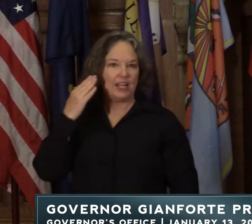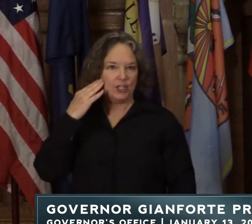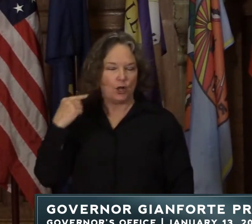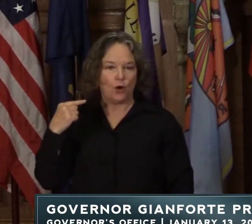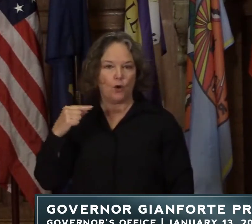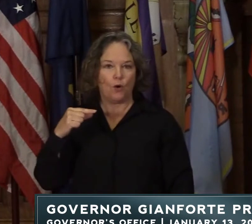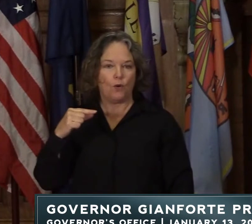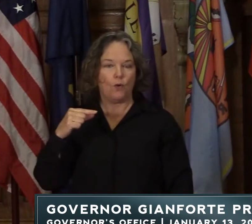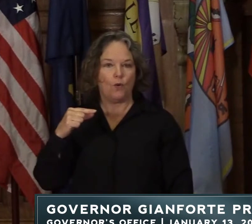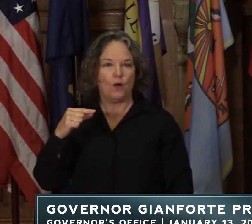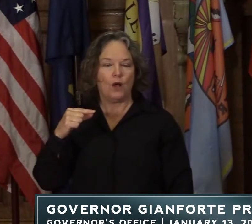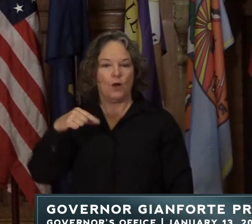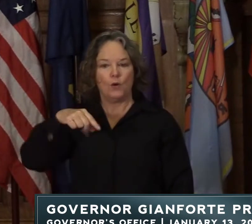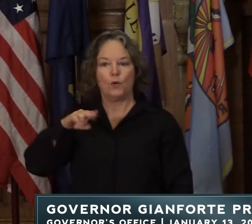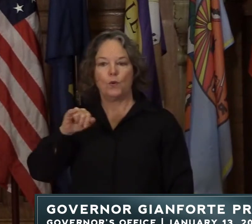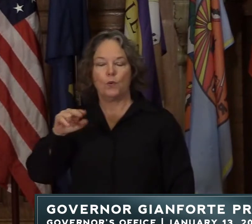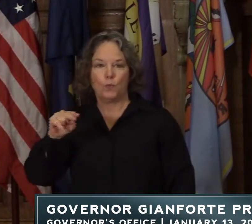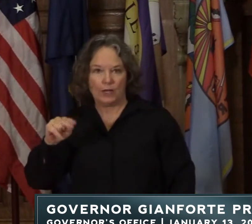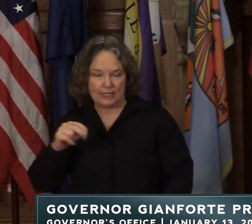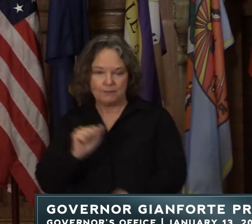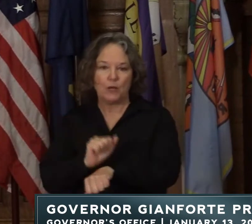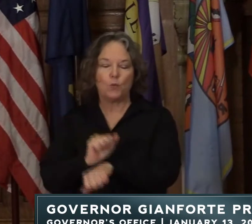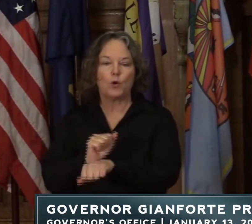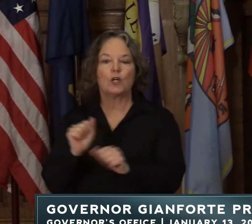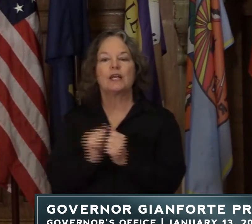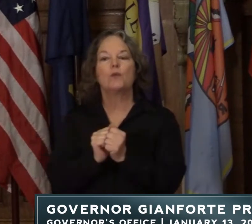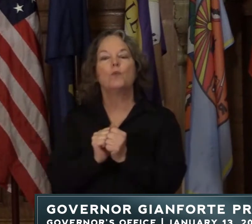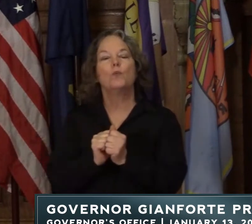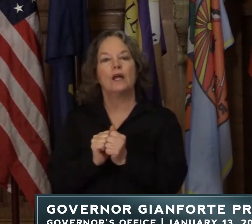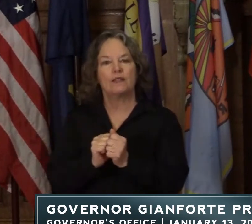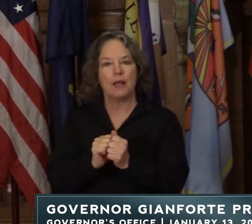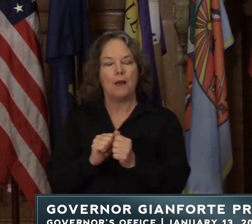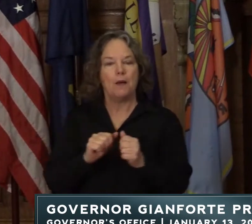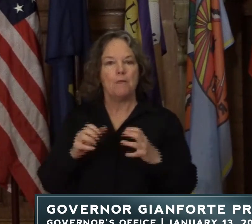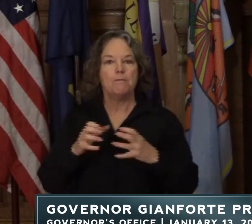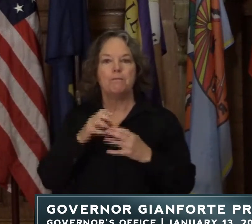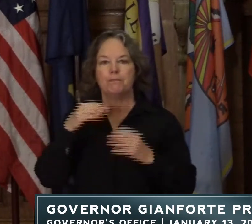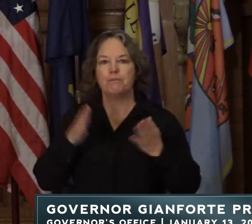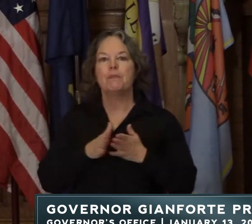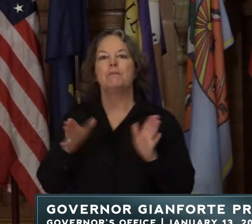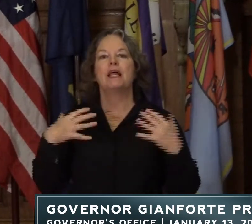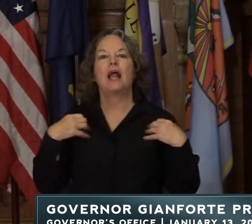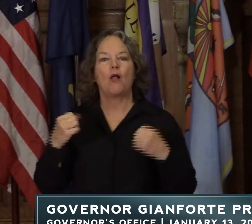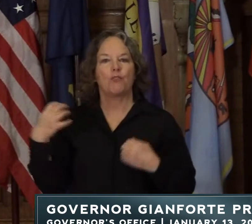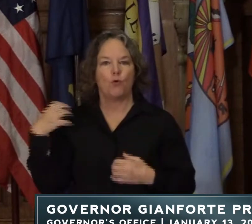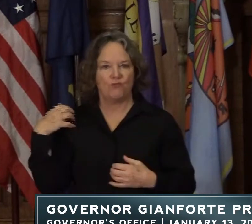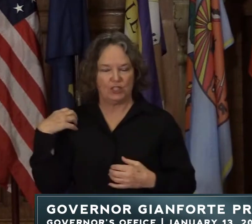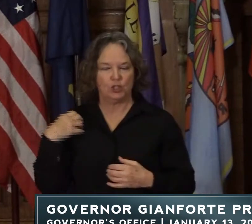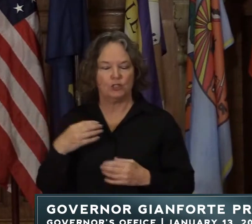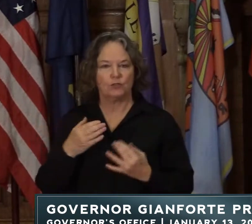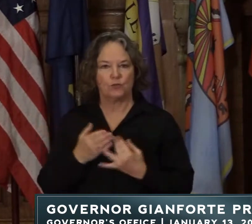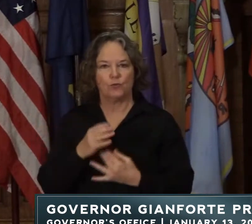Quinn has been working with public health officials via DPHHS. Possibly you could comment on that.